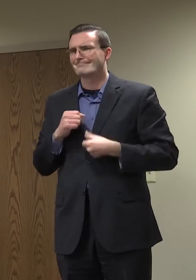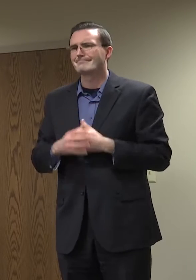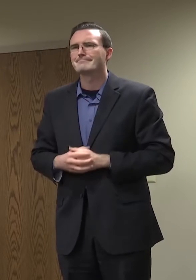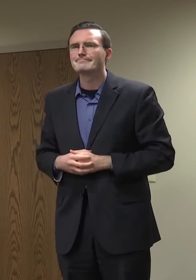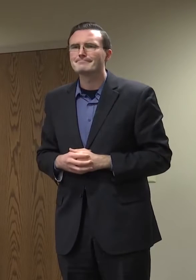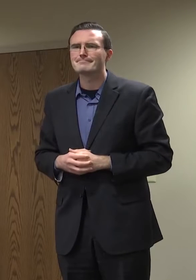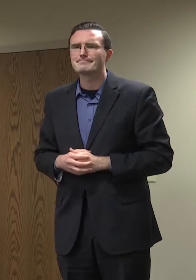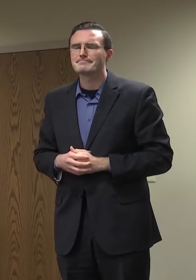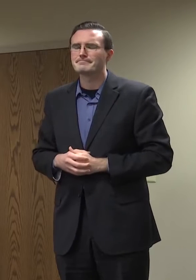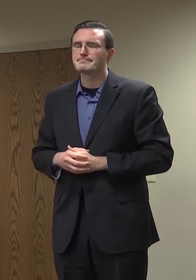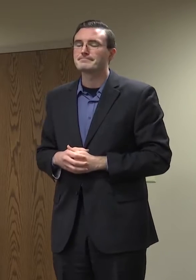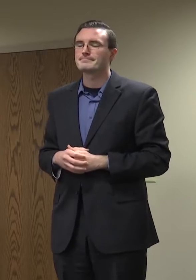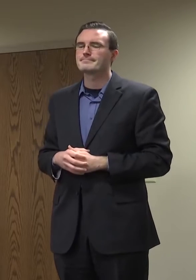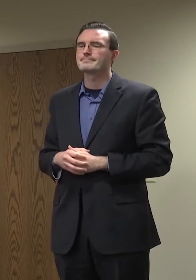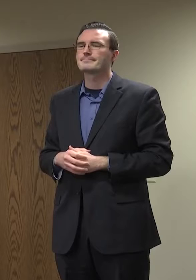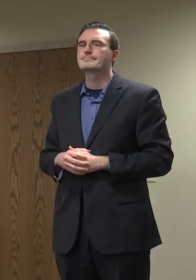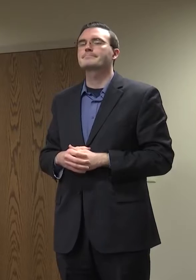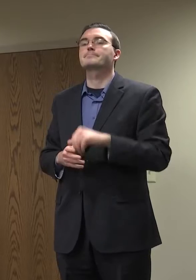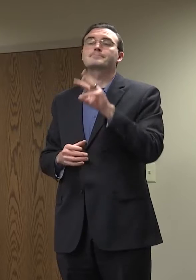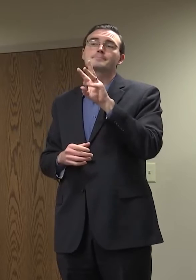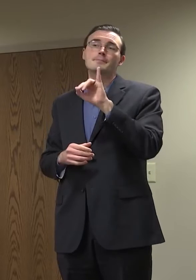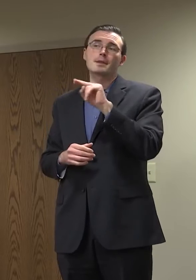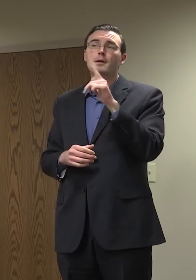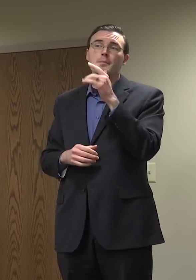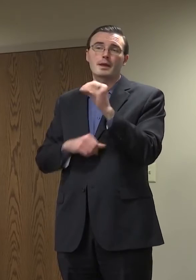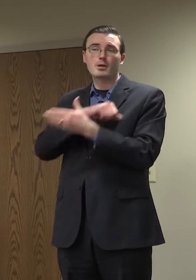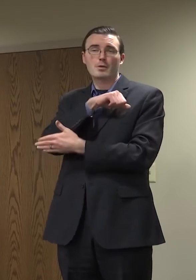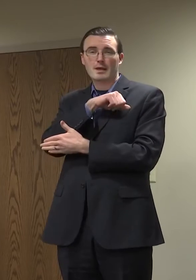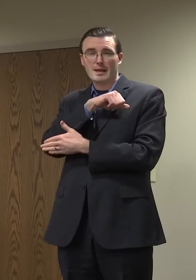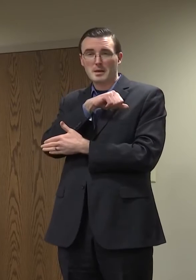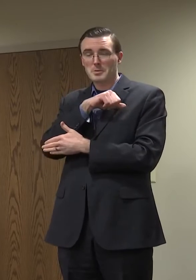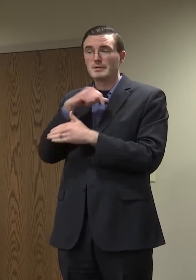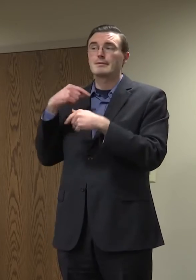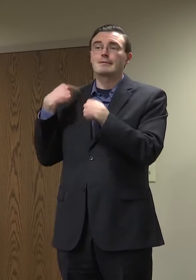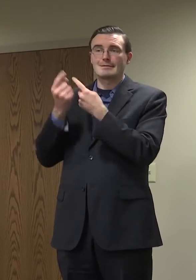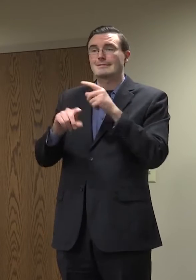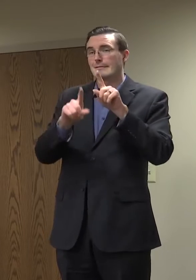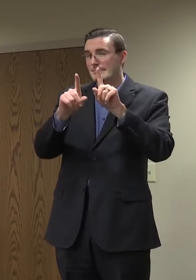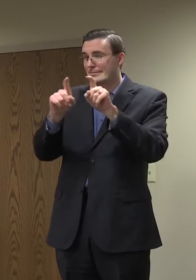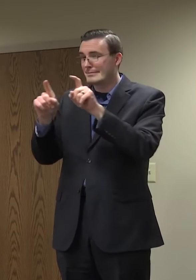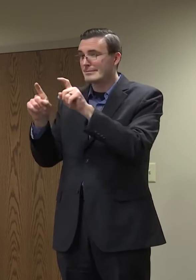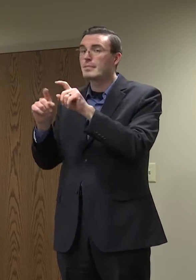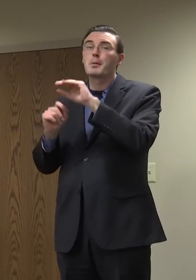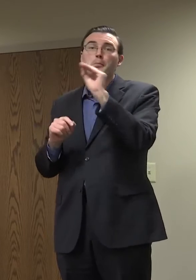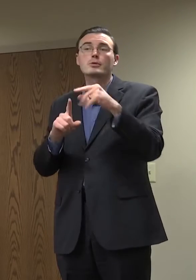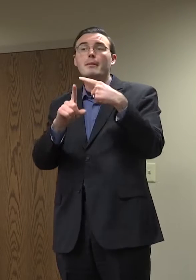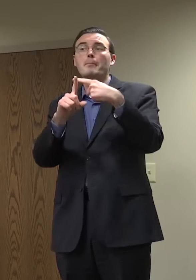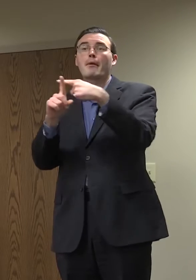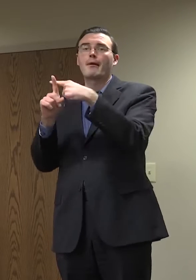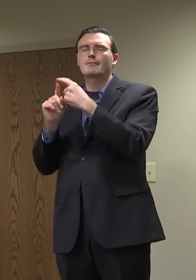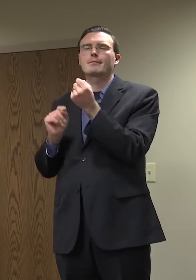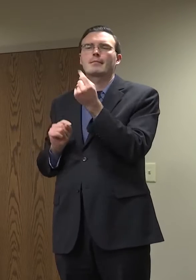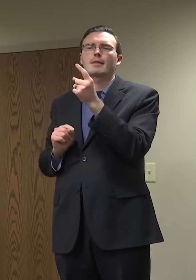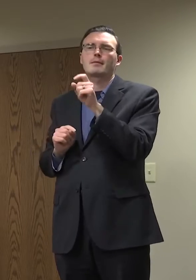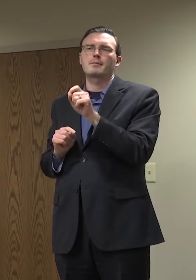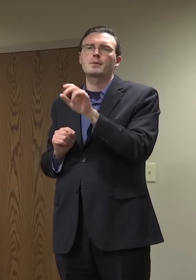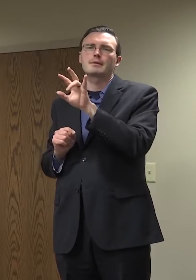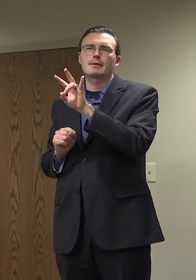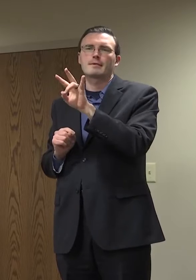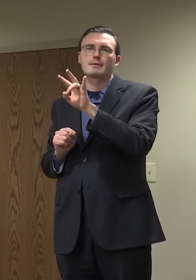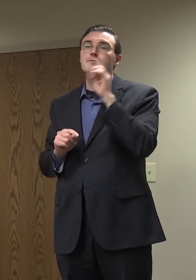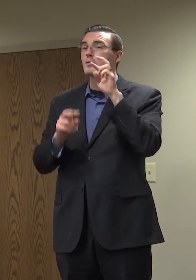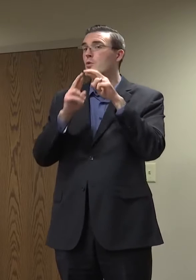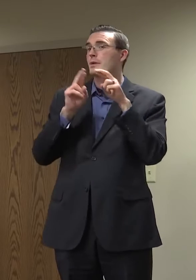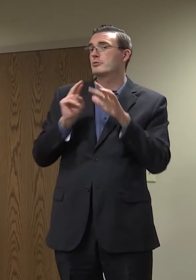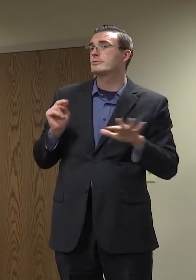The Winnebago County test positivity rate is 11.7%, and our regional positivity rate is